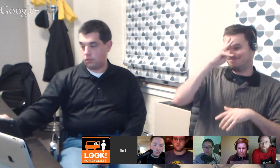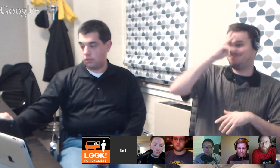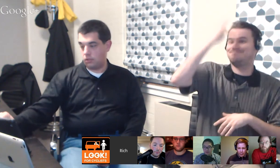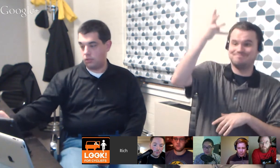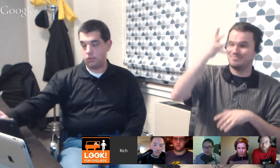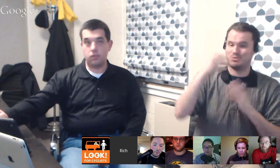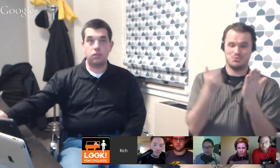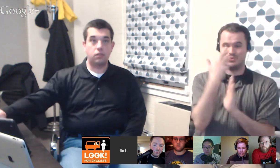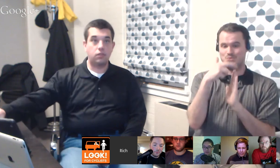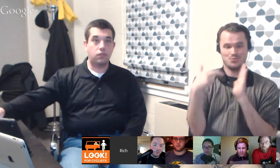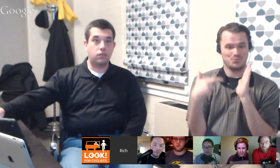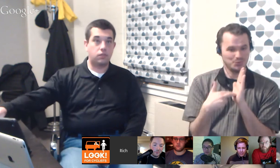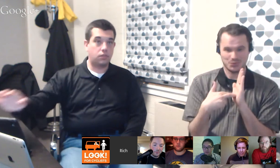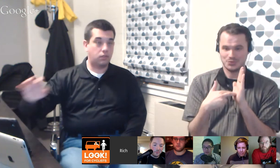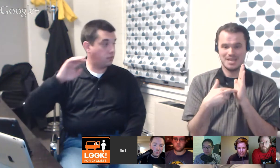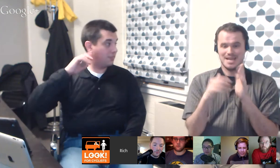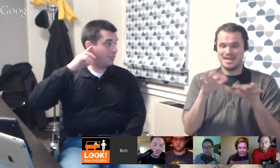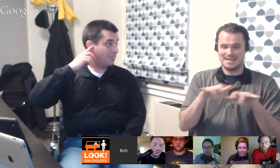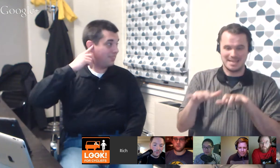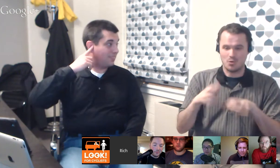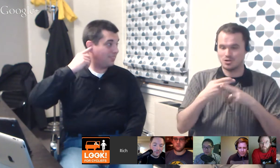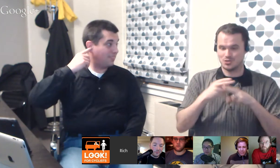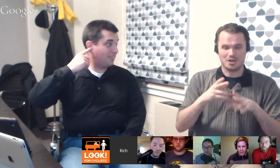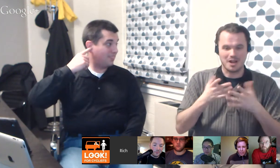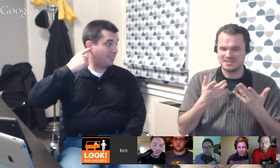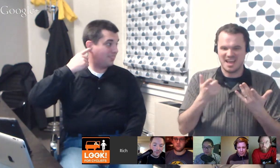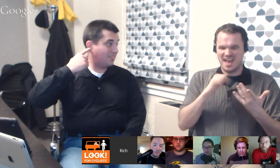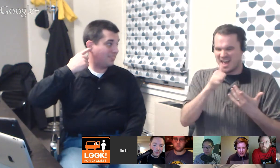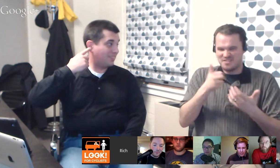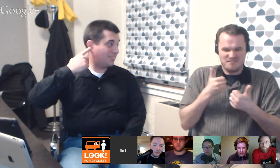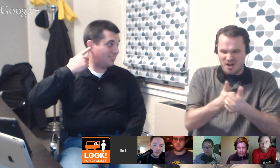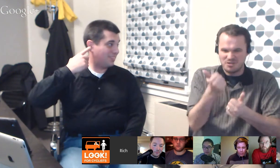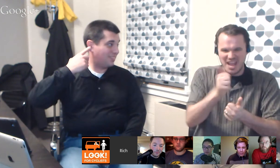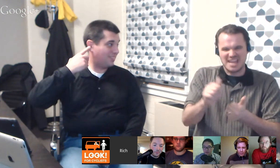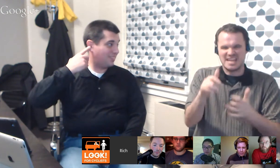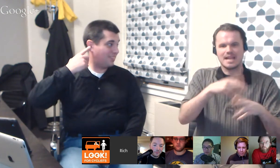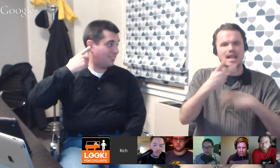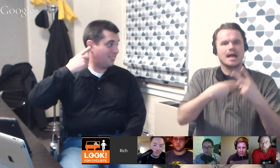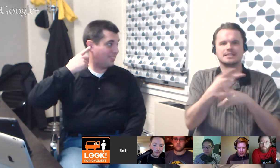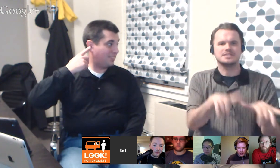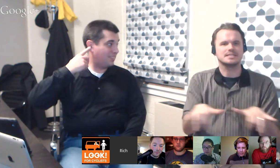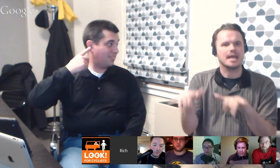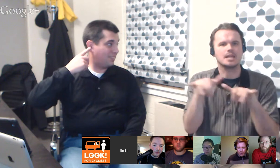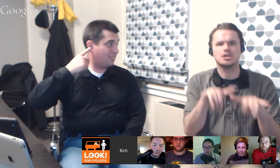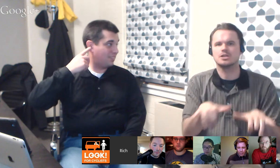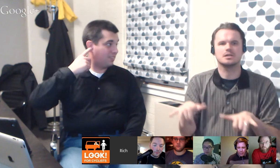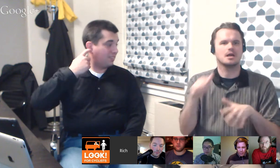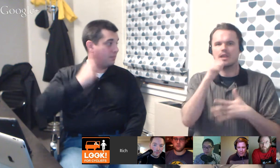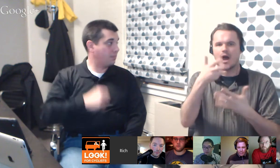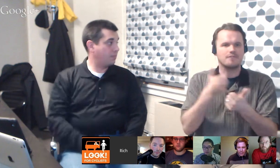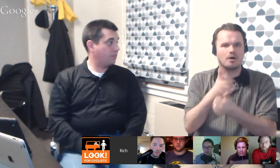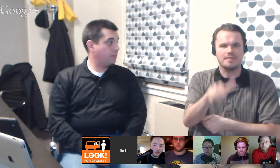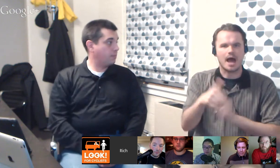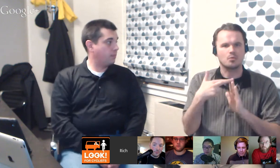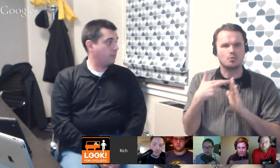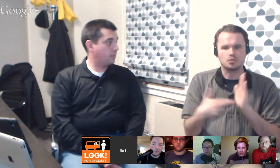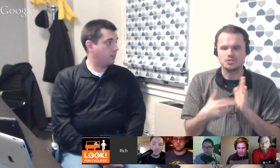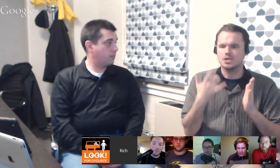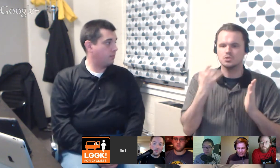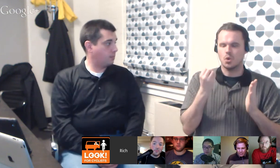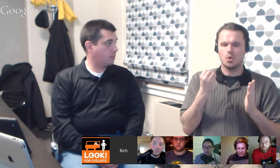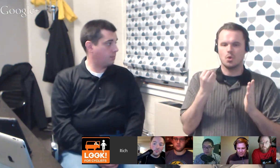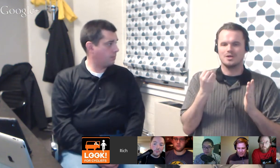rules about keyboard shortcuts. You haven't followed any conventions that already exist for keyboard navigation,